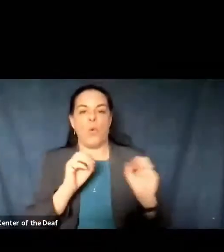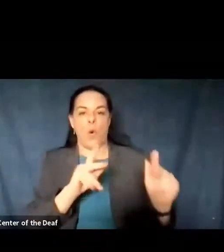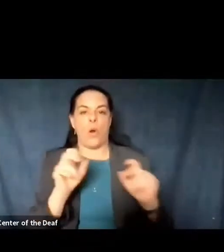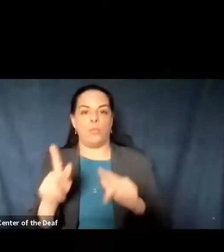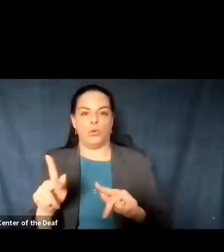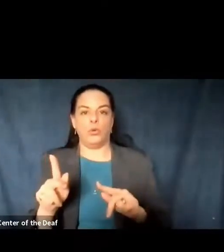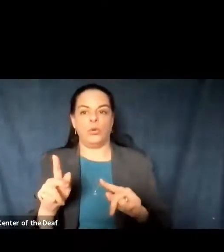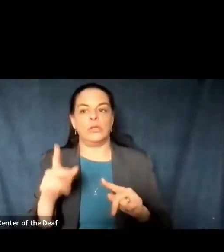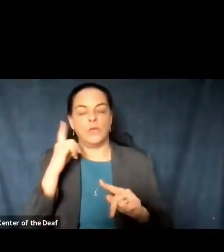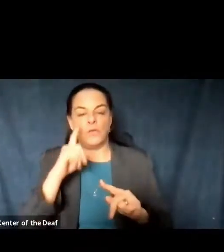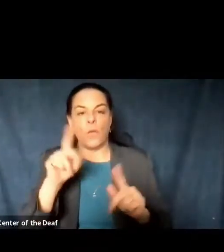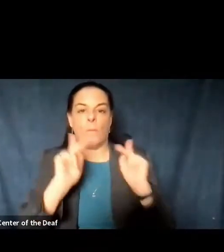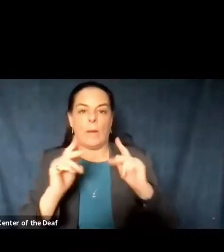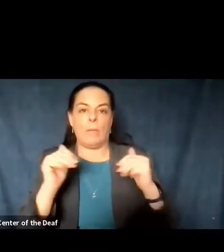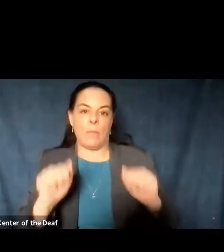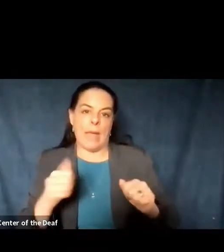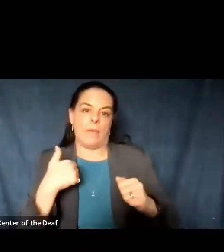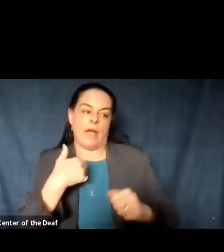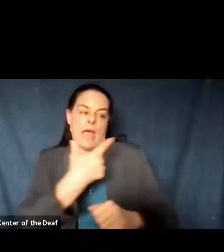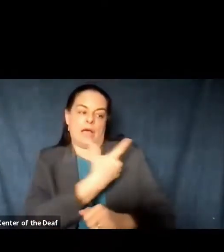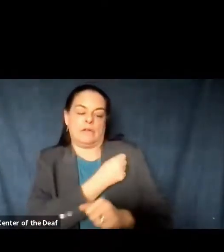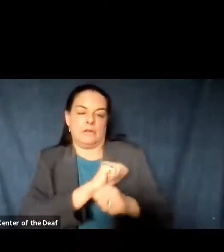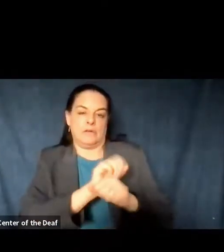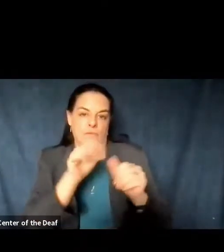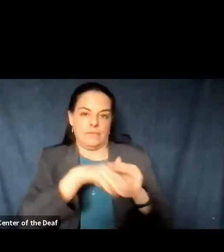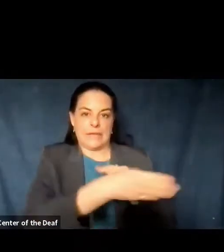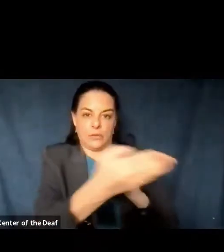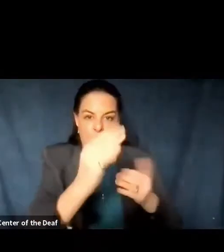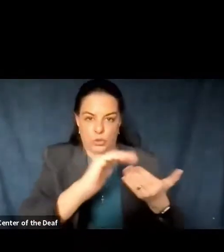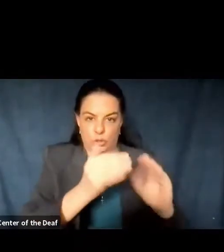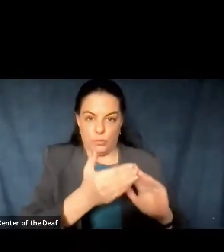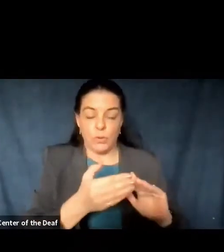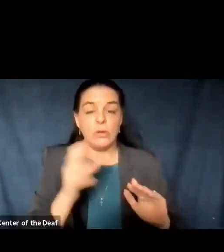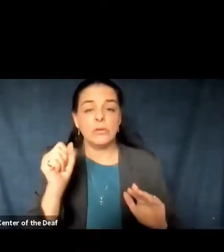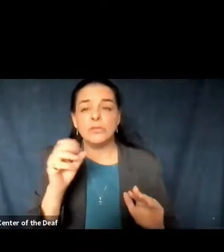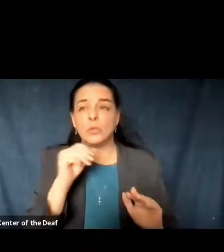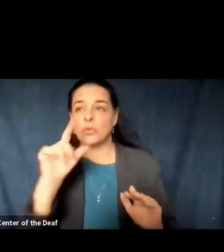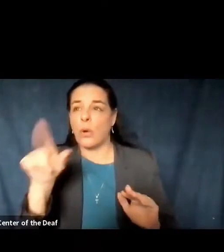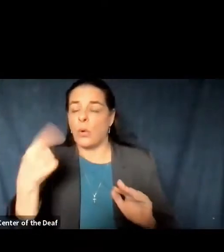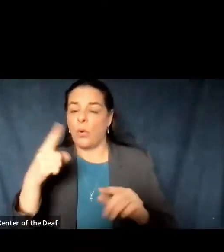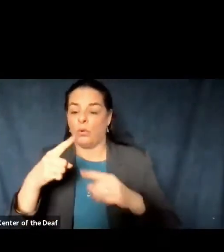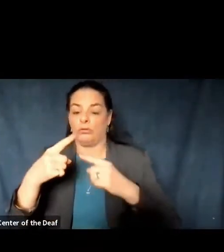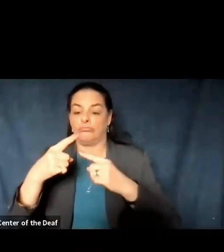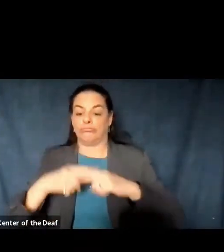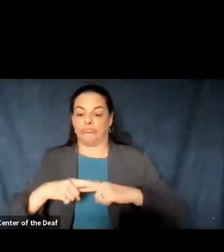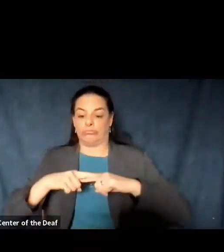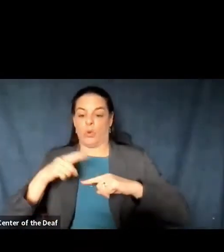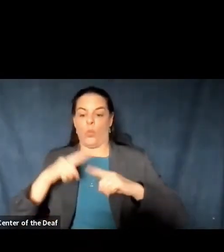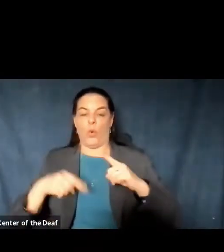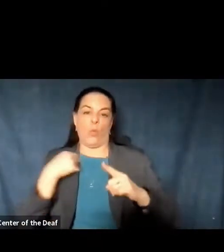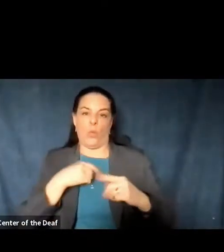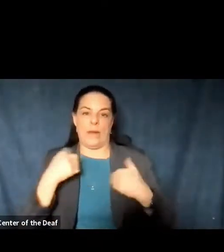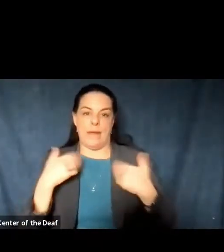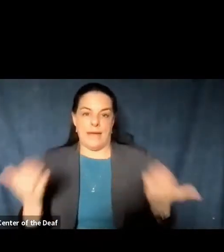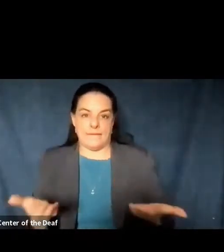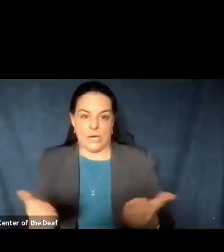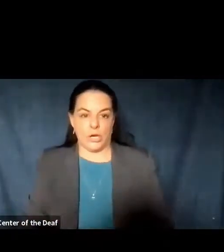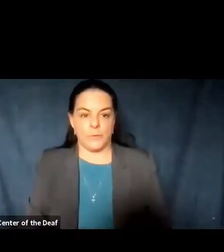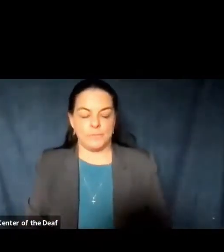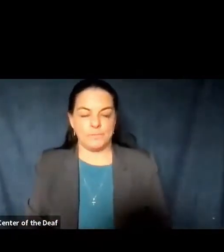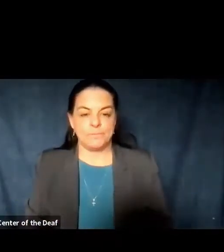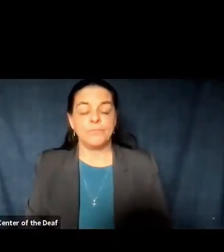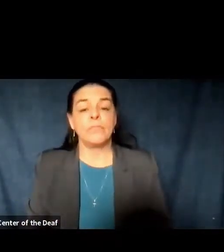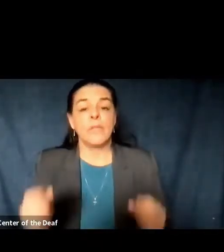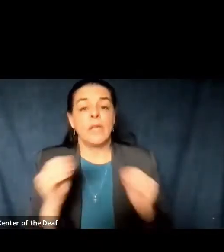throughout the community for people to be able to get vaccinated. So it's not just reliant on our capacity here. Any